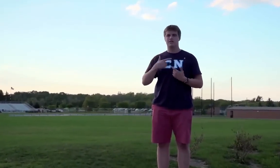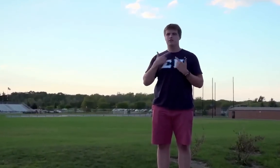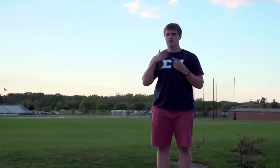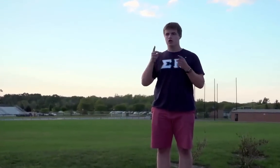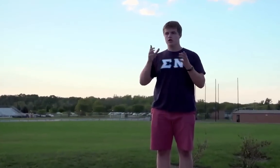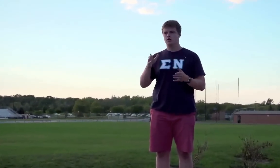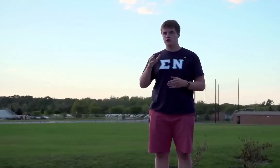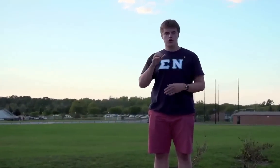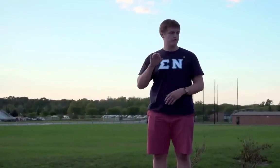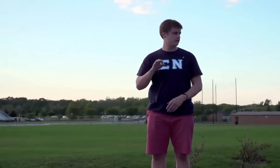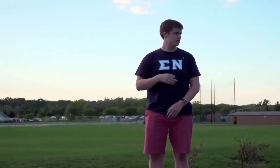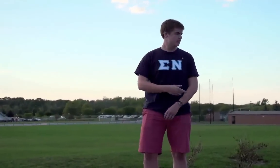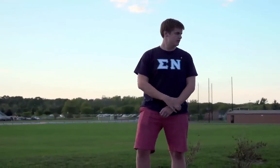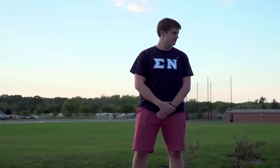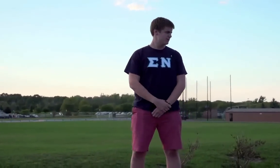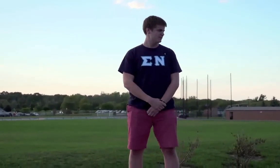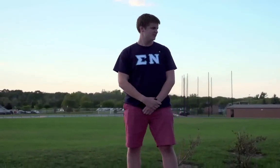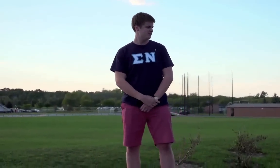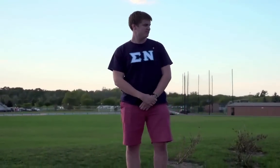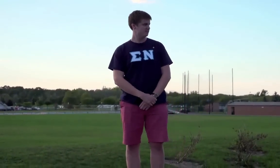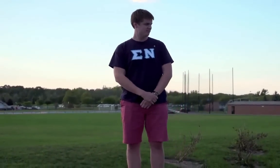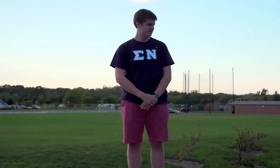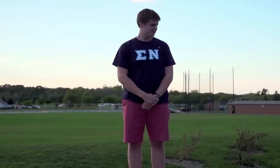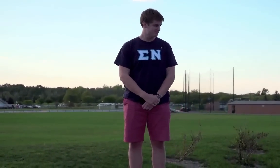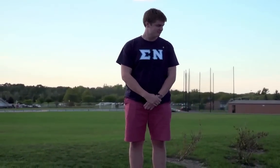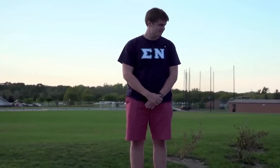I'd like to introduce the Director of Residence Life.